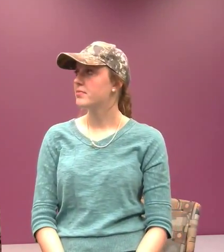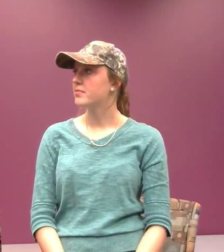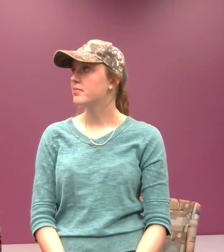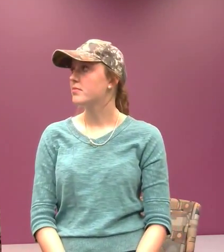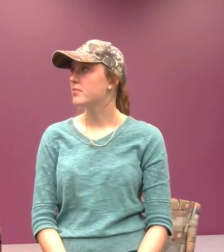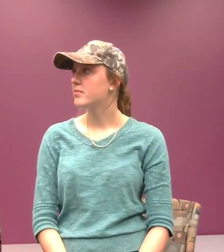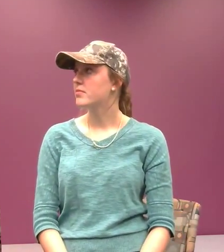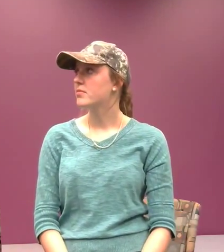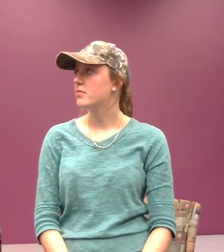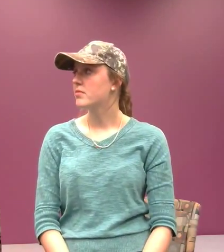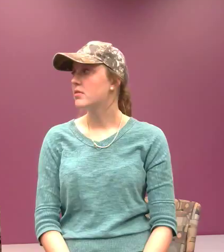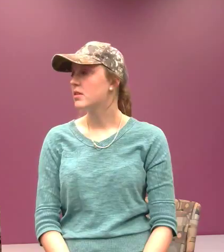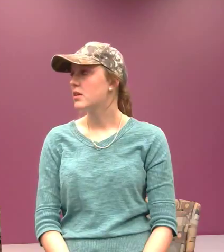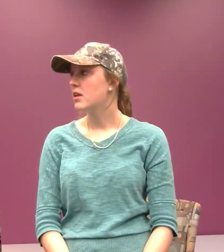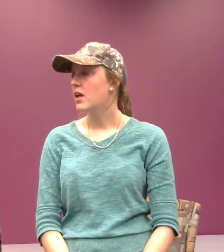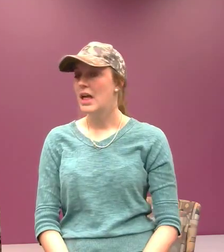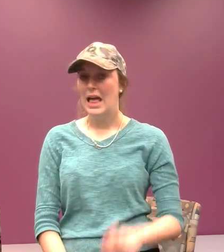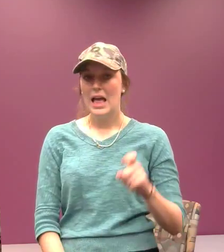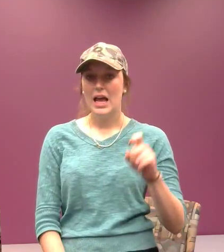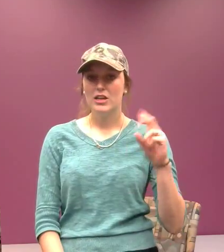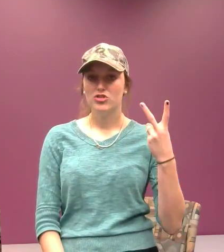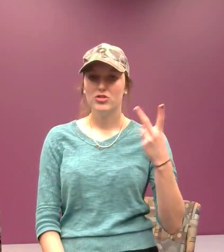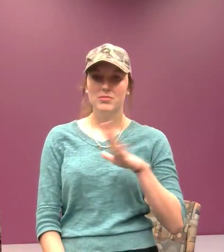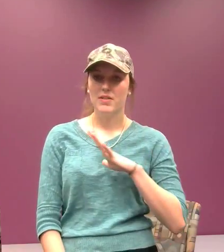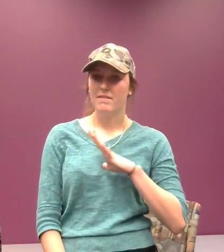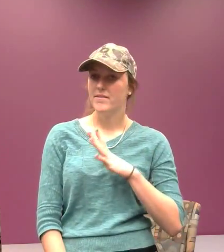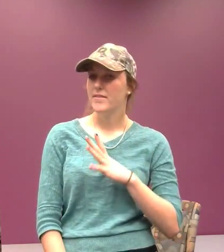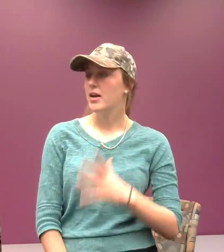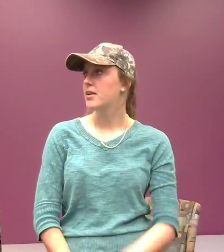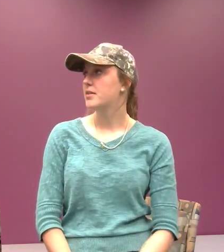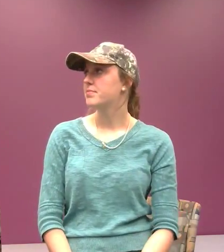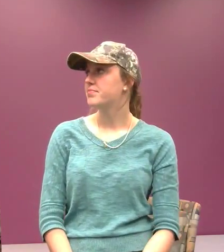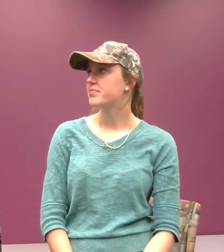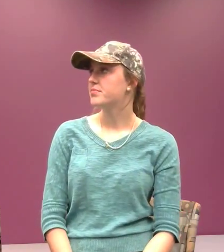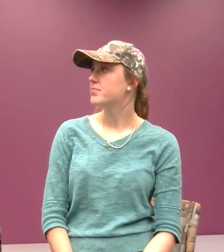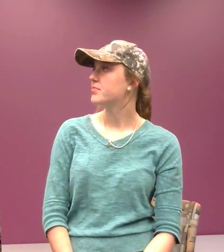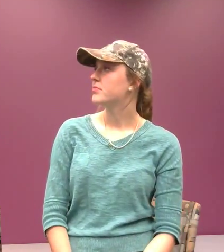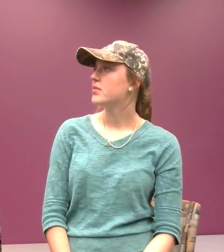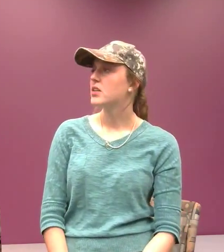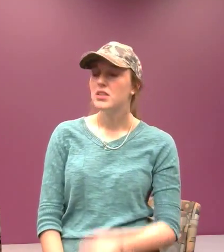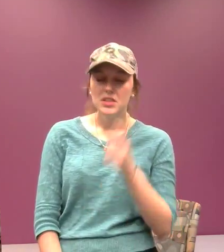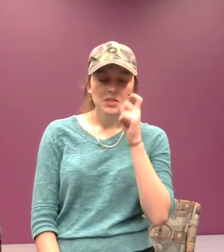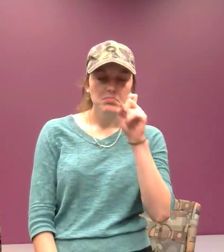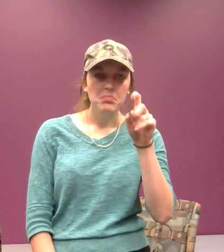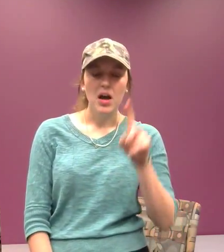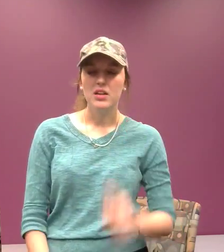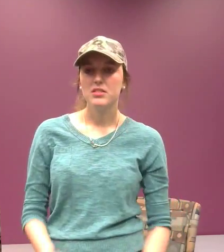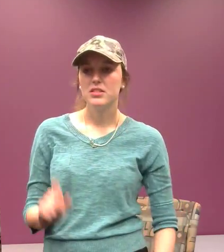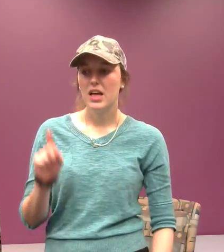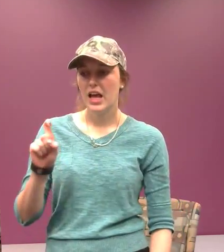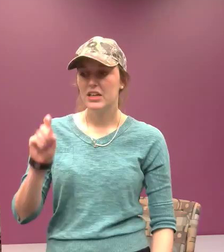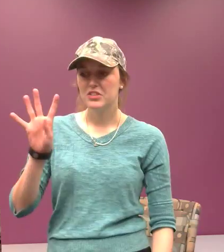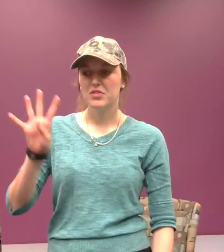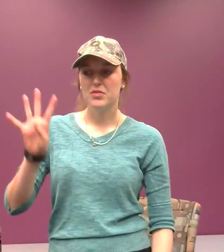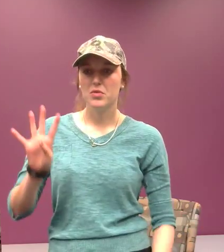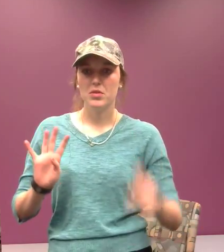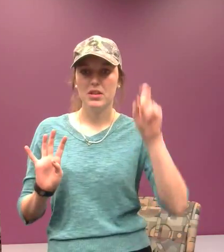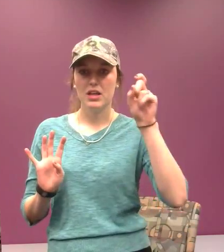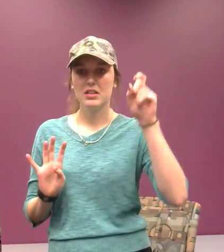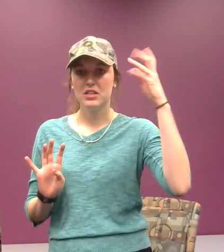X cubed is fine. Now we look at these 2, and I think we can leave this as y